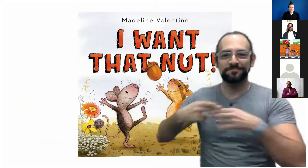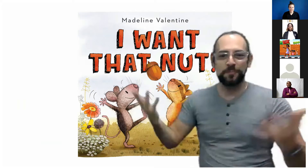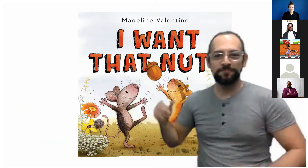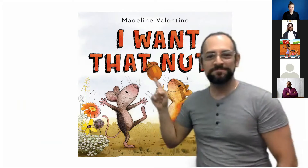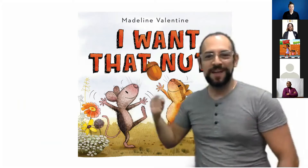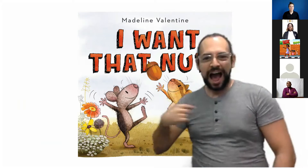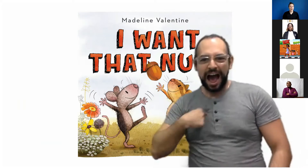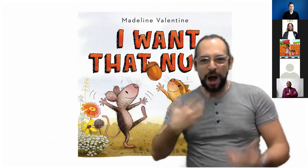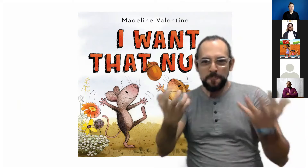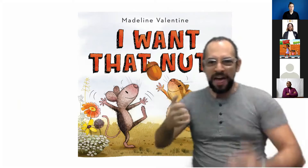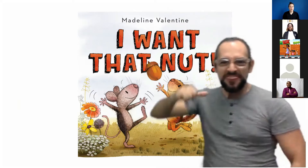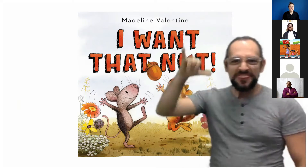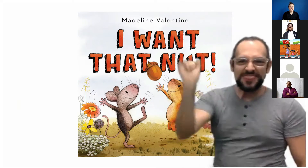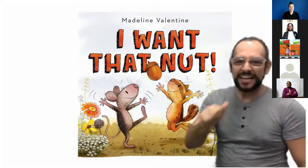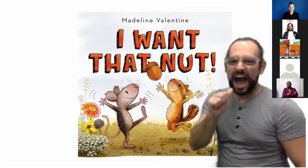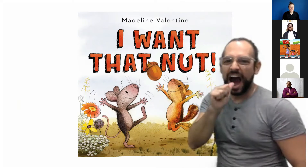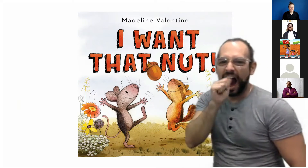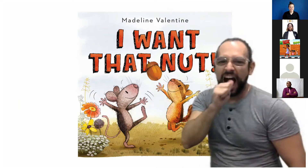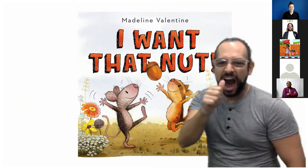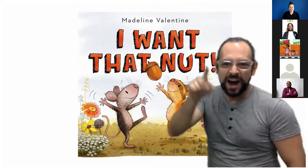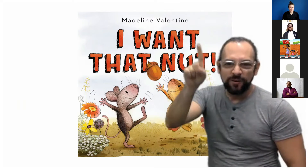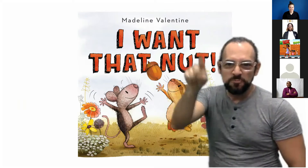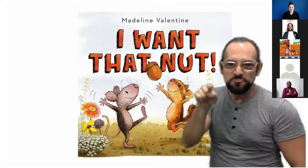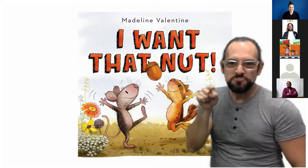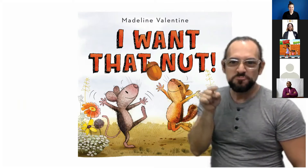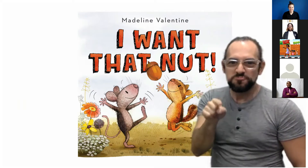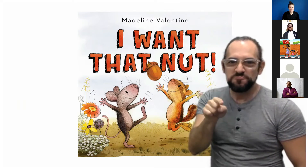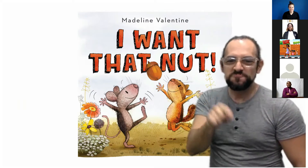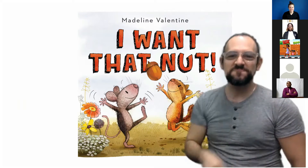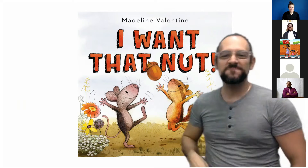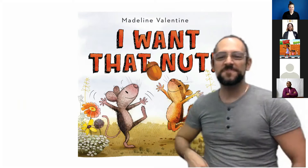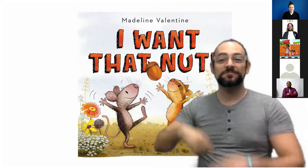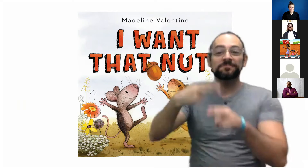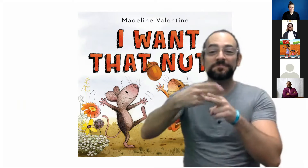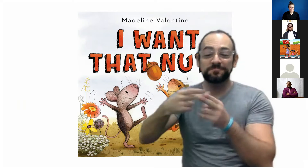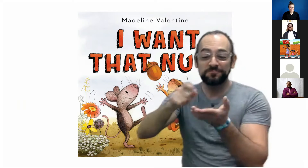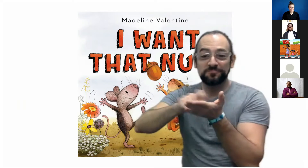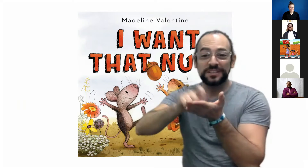Here's our title. We have I Want That Nut,